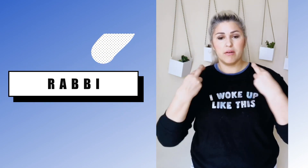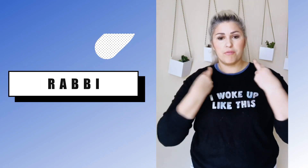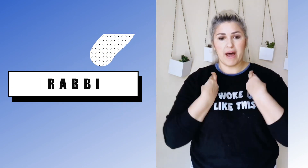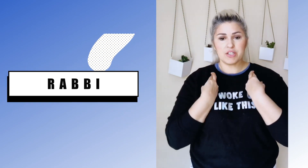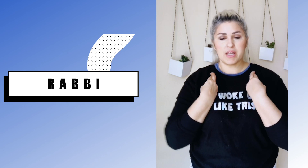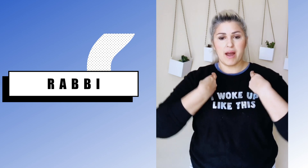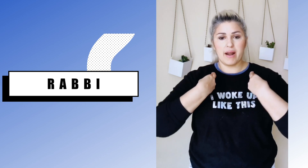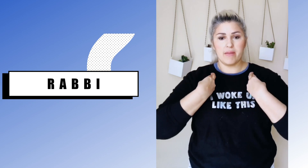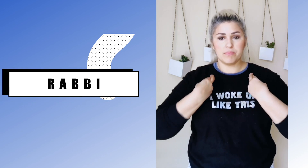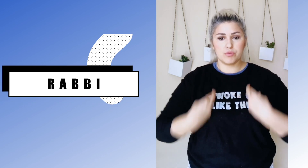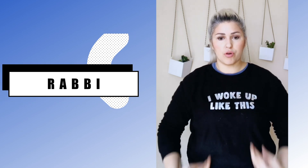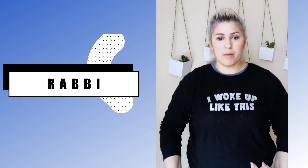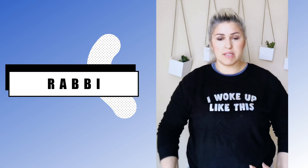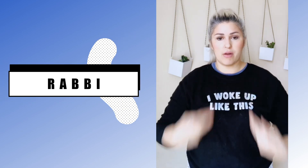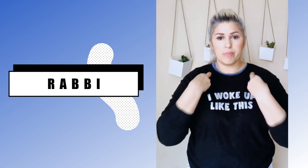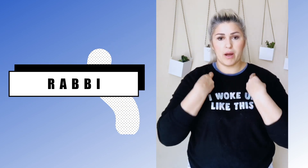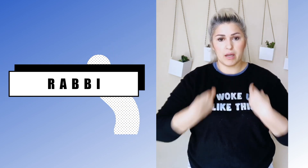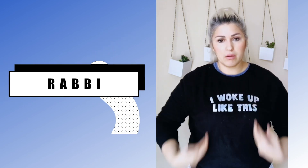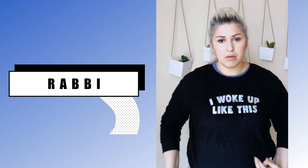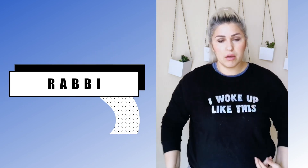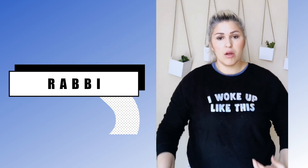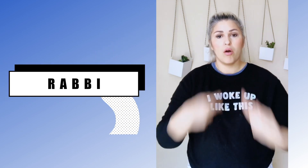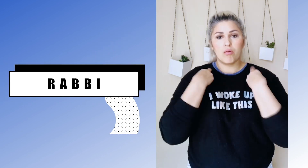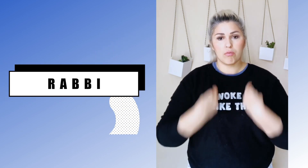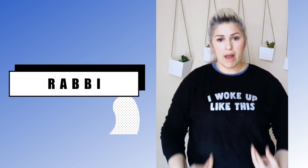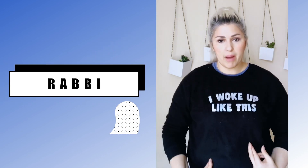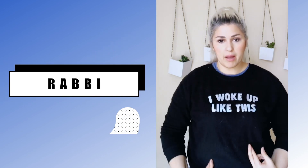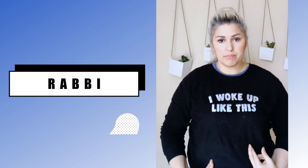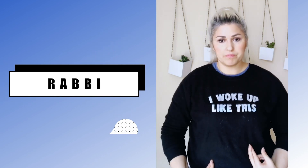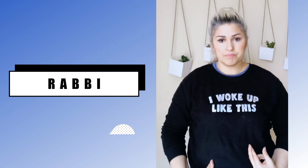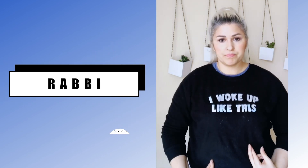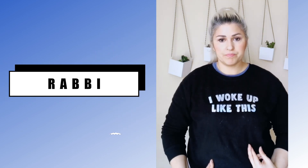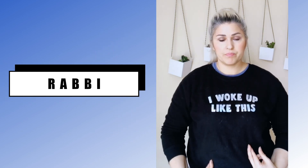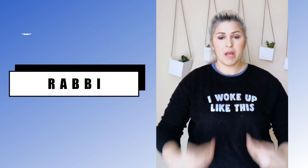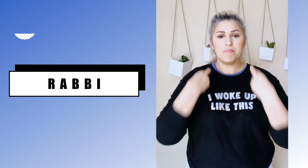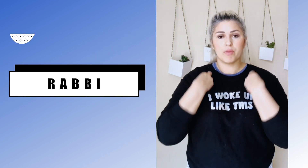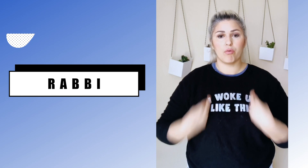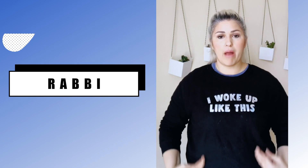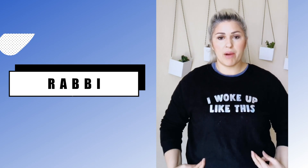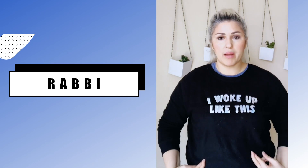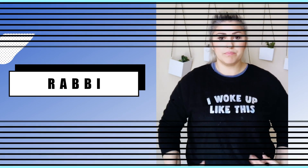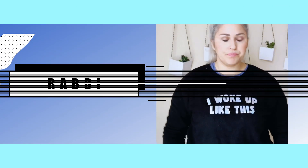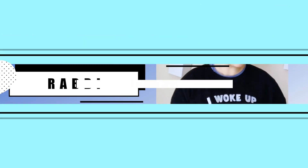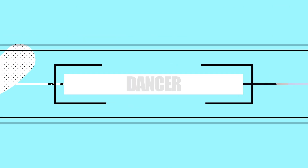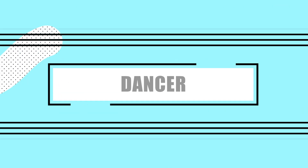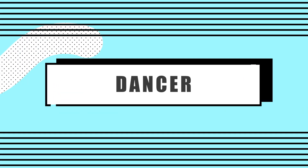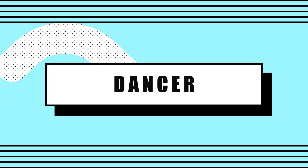here, flat as you can, and then draw them down your body. Rabbi. Okay?